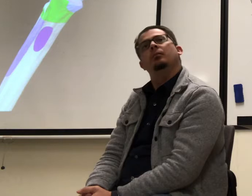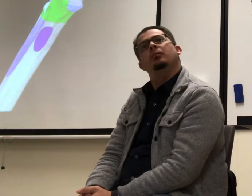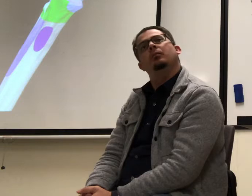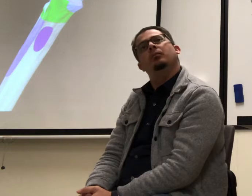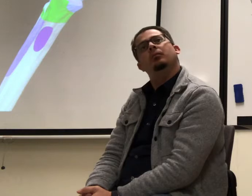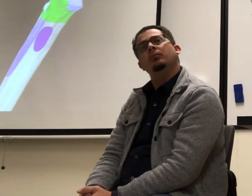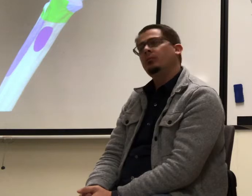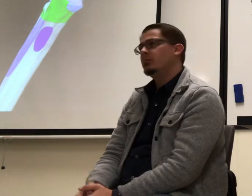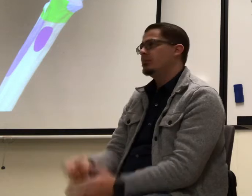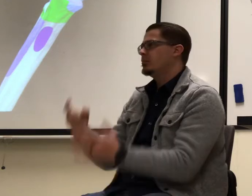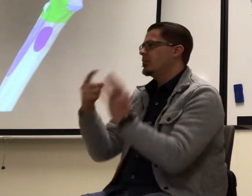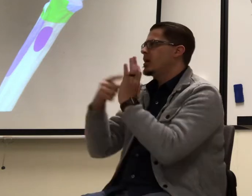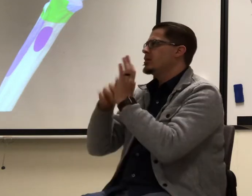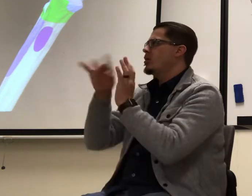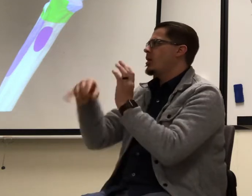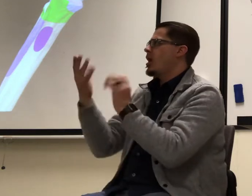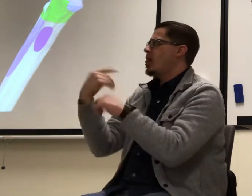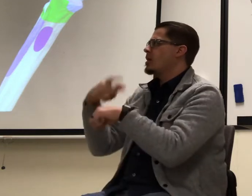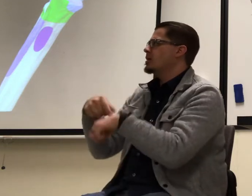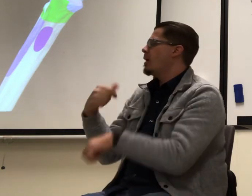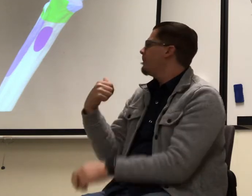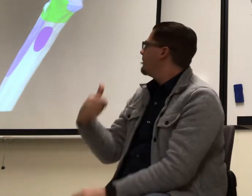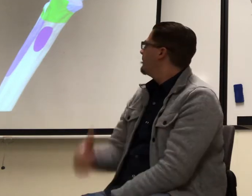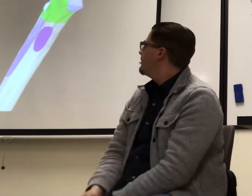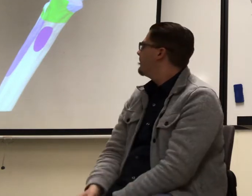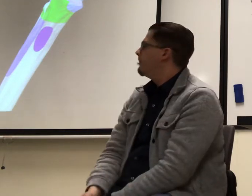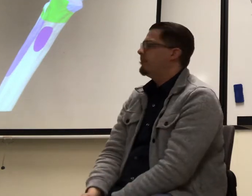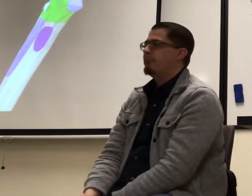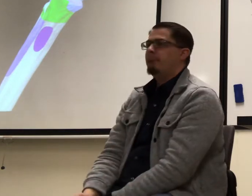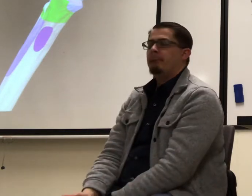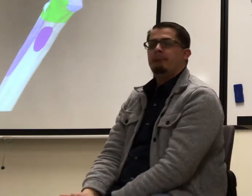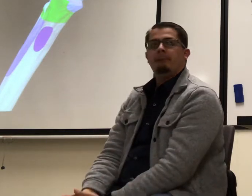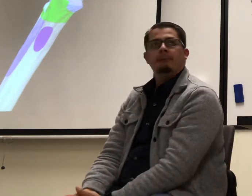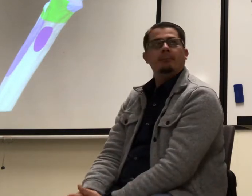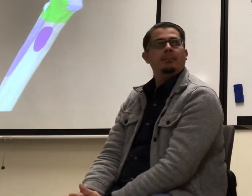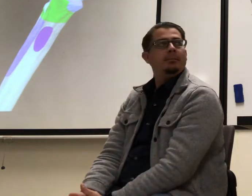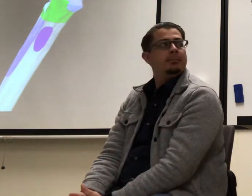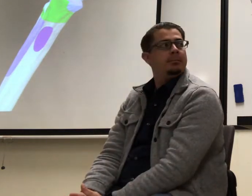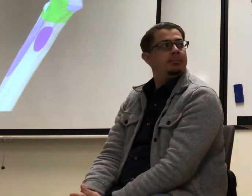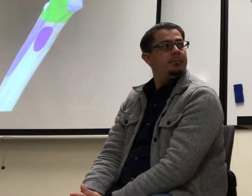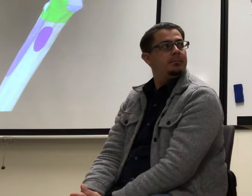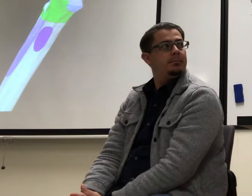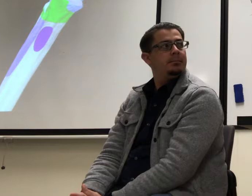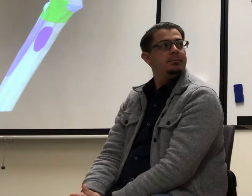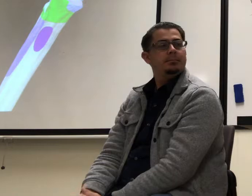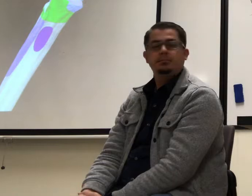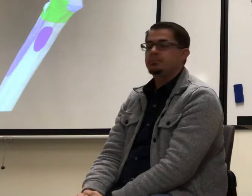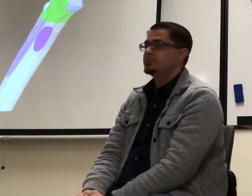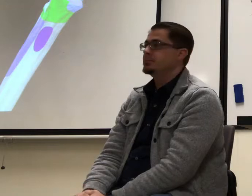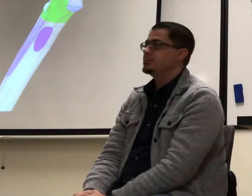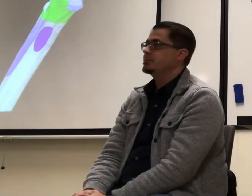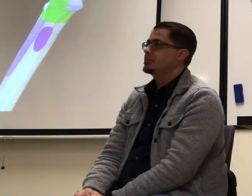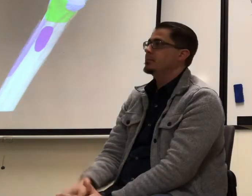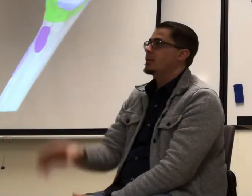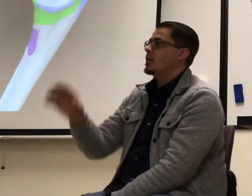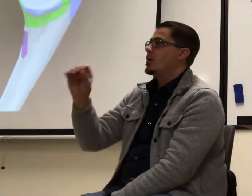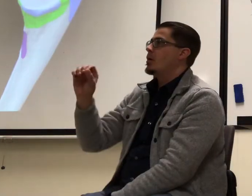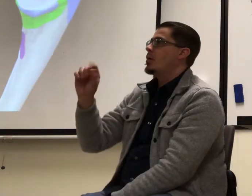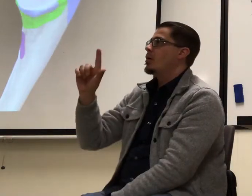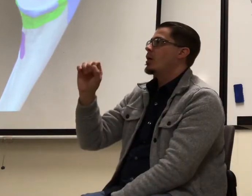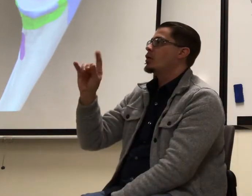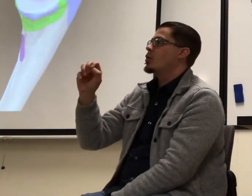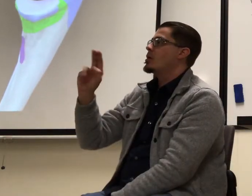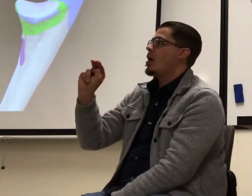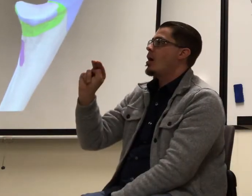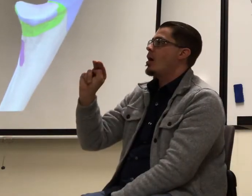And I did show that to you the last time in animation. I do remember that. Well, anyways, the olecranon and the coronoid fossa,